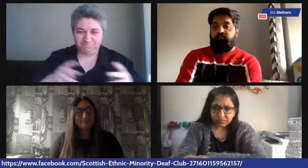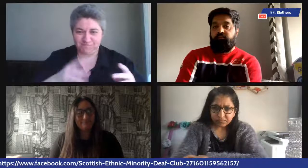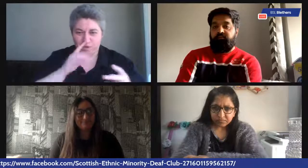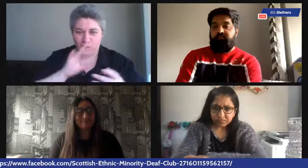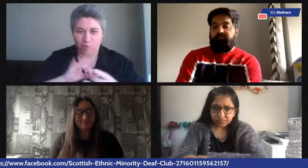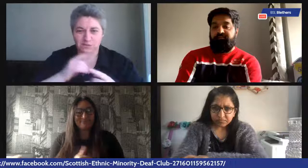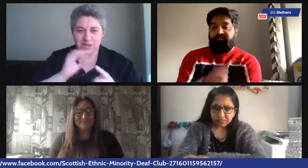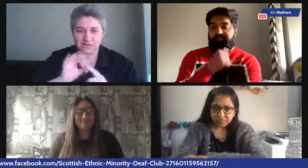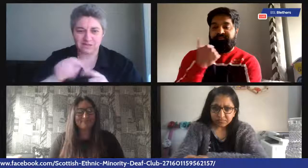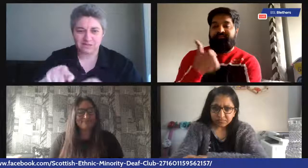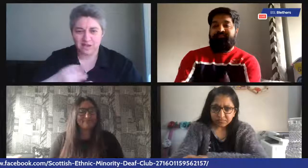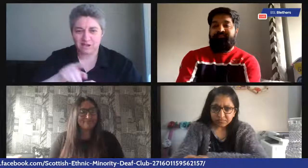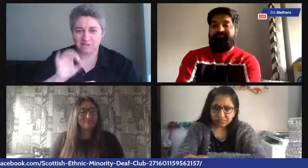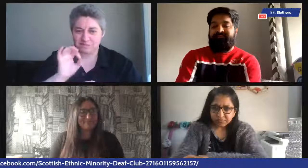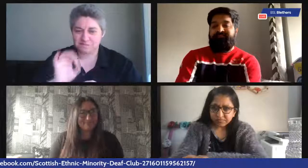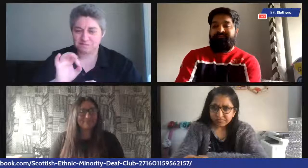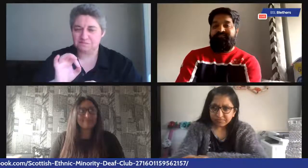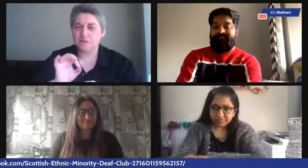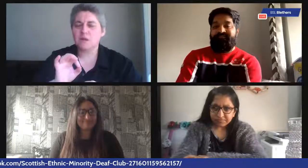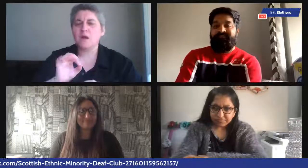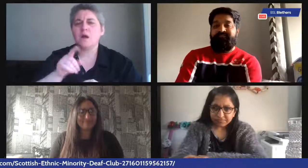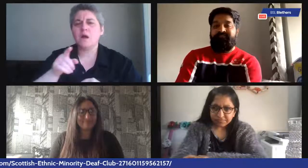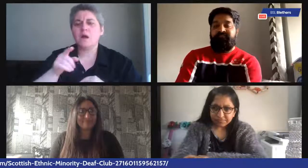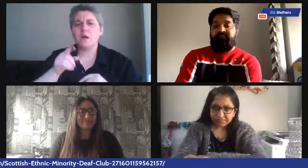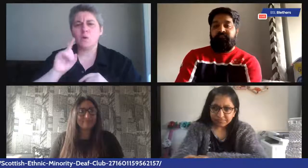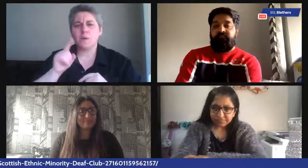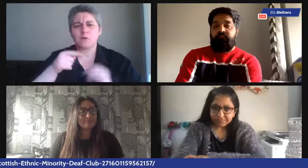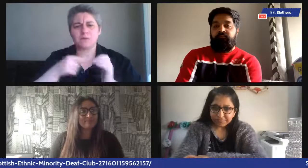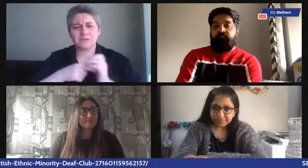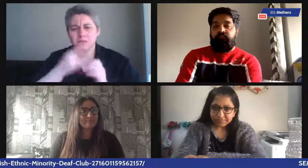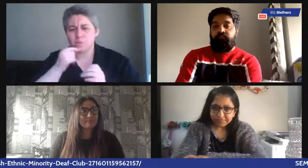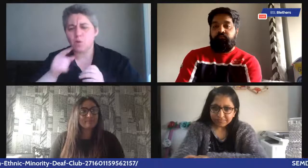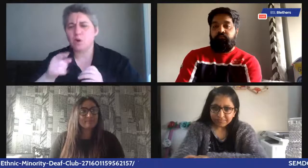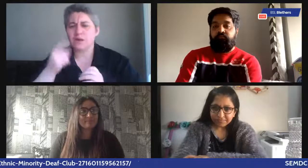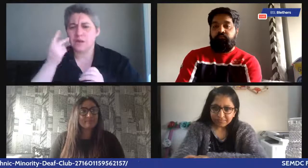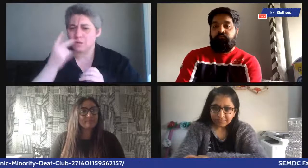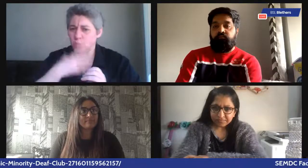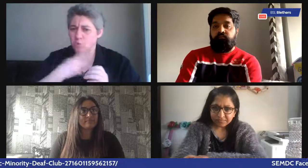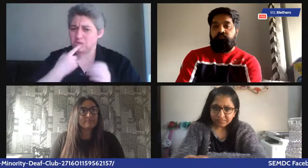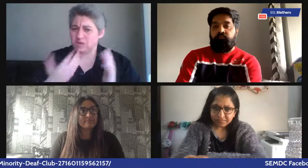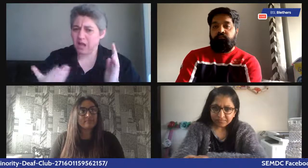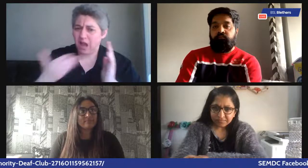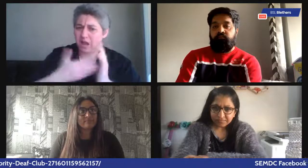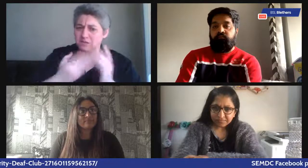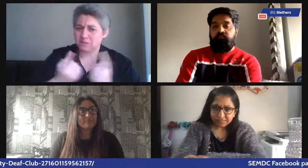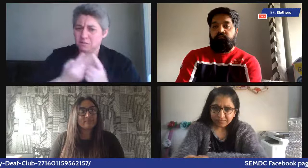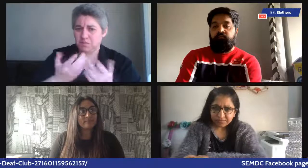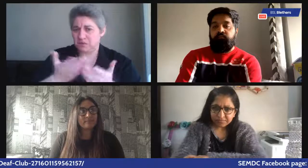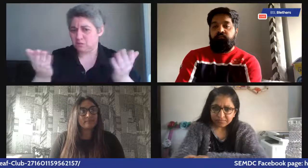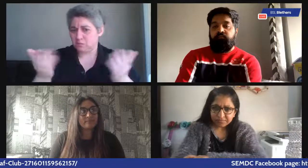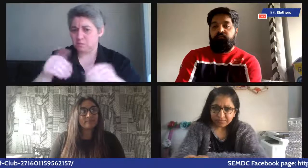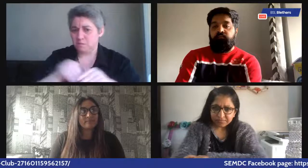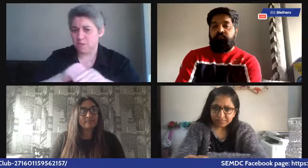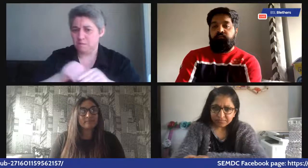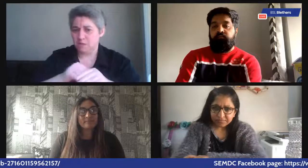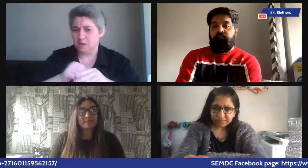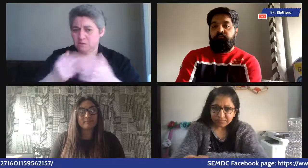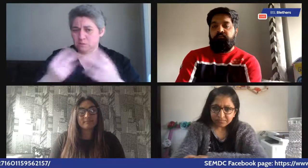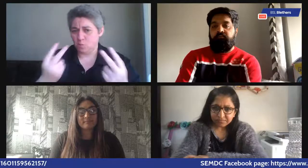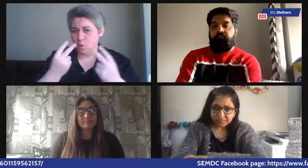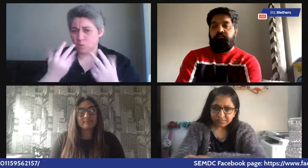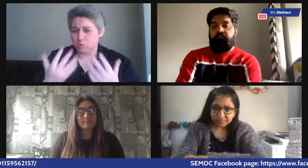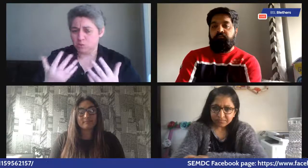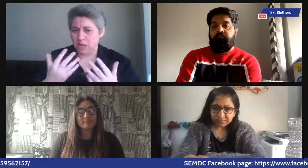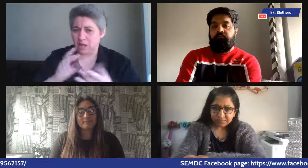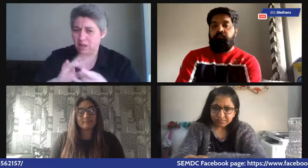Tauseeb, oh, we're getting your Facebook information coming up. Tauseeb, have you got anything in Nasfiesa? If you